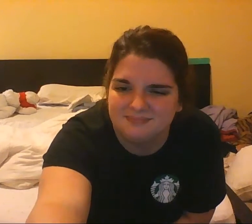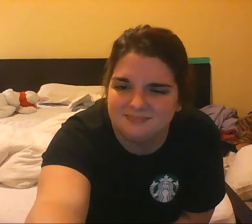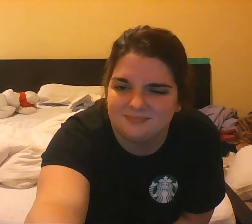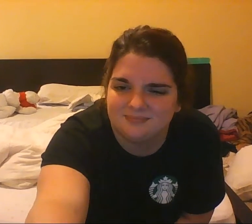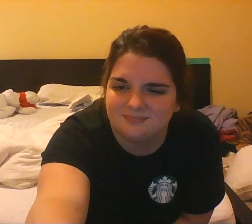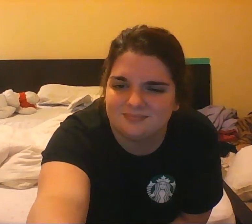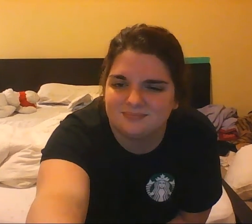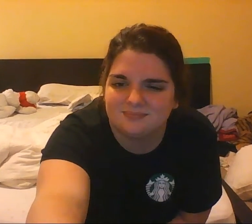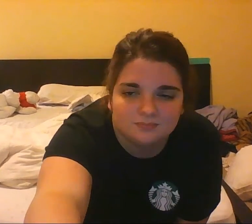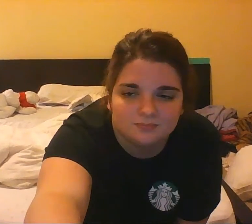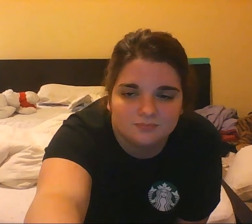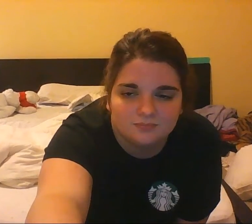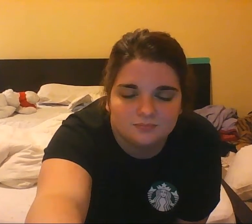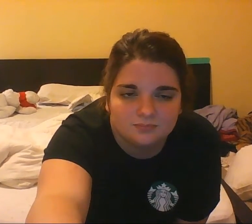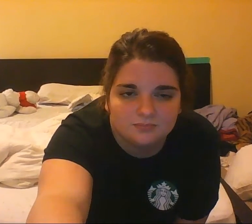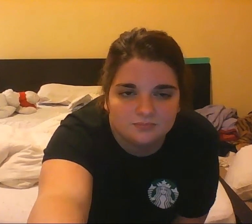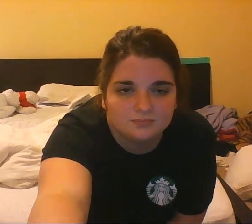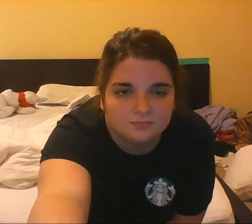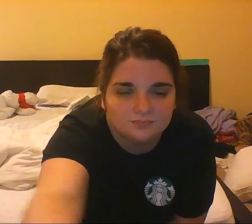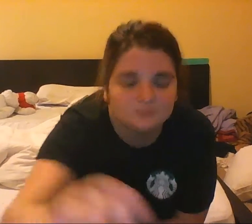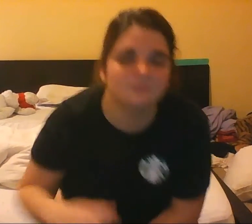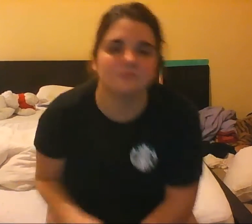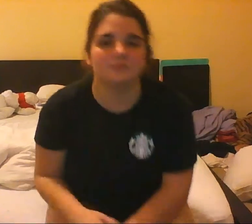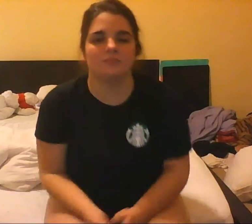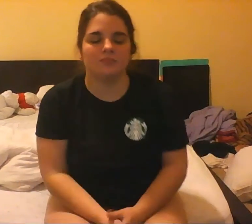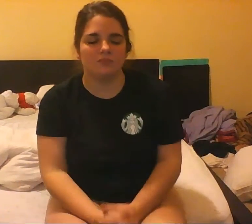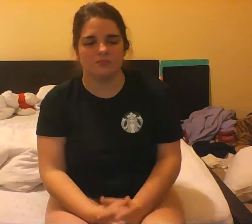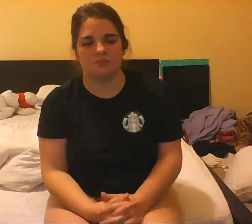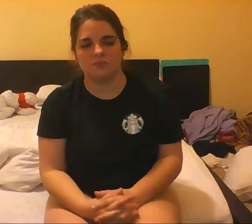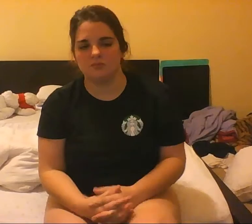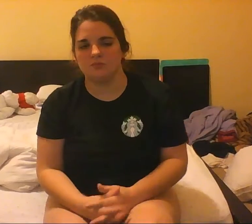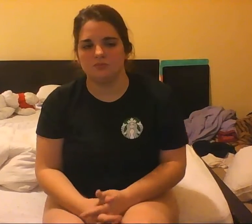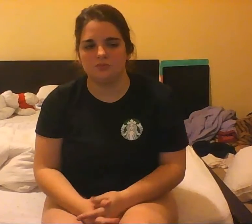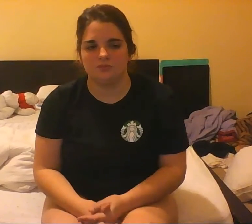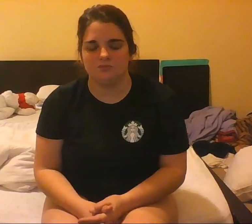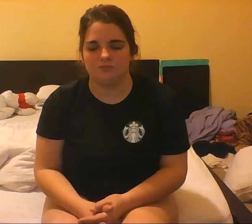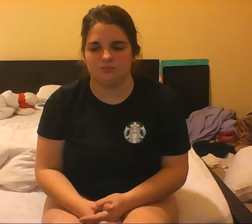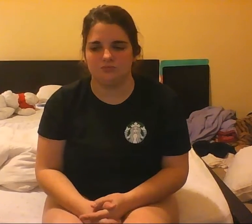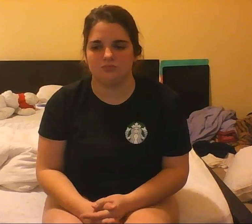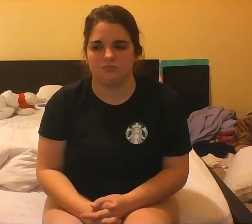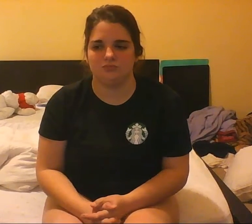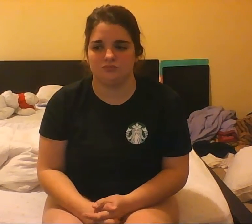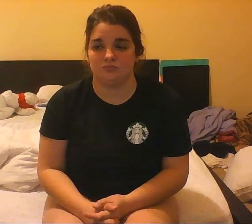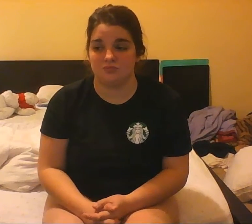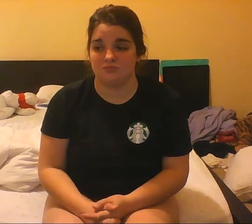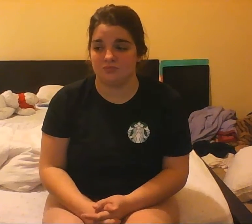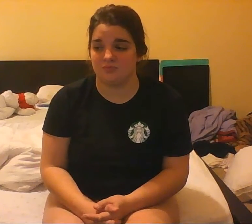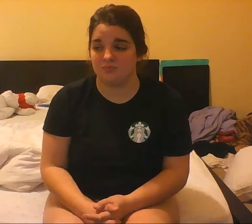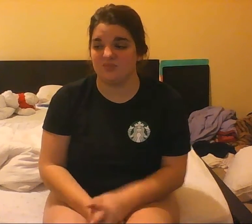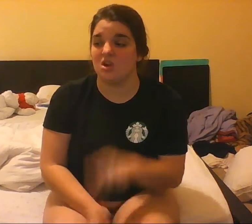had separate times. It's going to be 90 years before they get there. She's going to die before they get there. And at one point in the movie, I remember her saying,